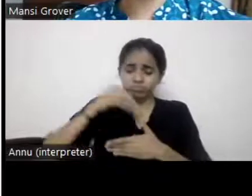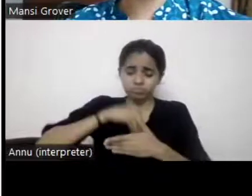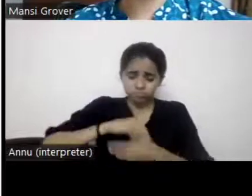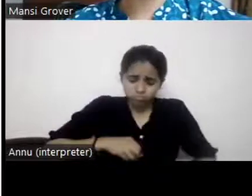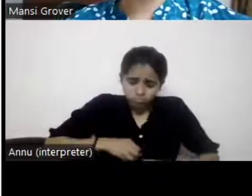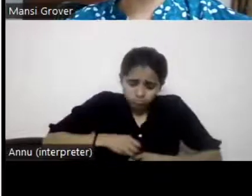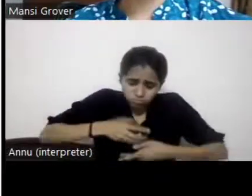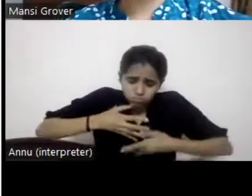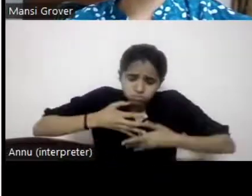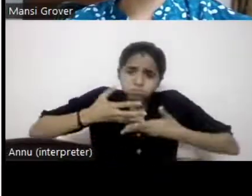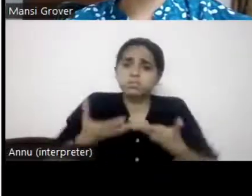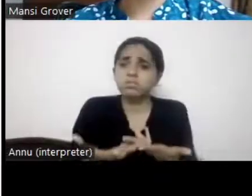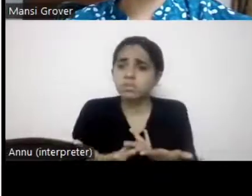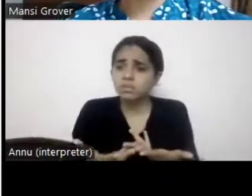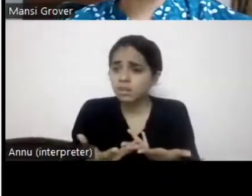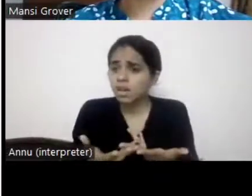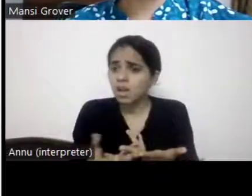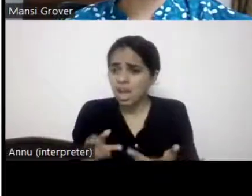this feeling of,